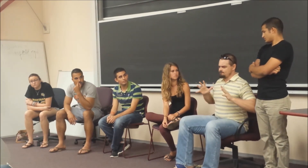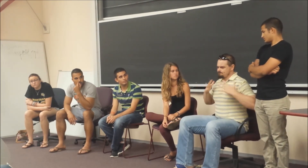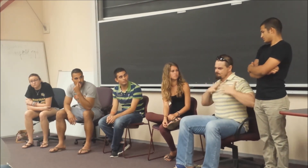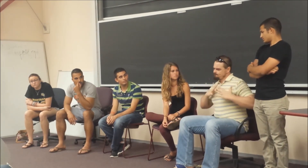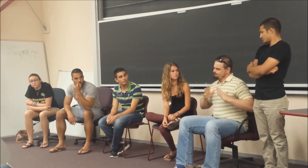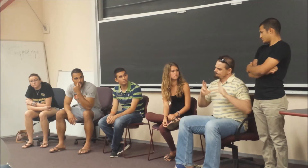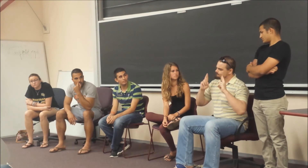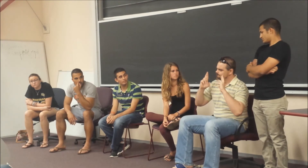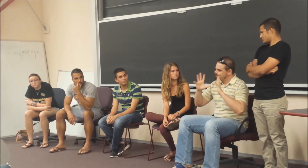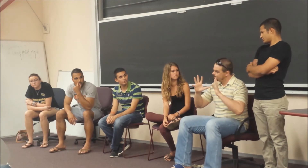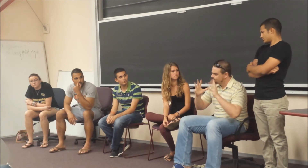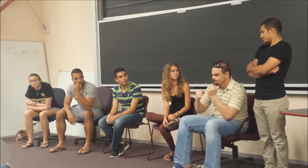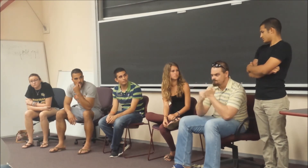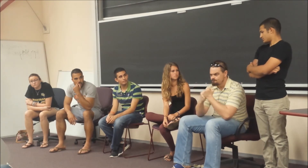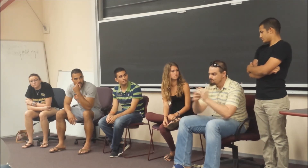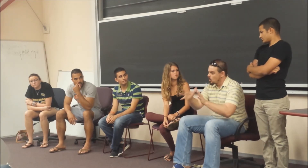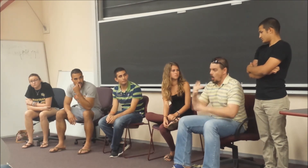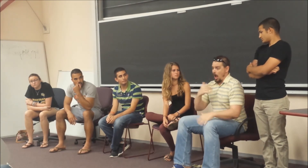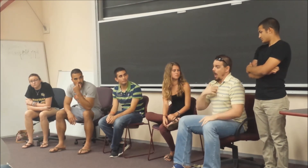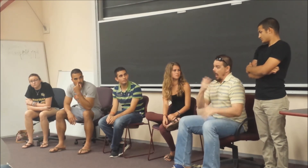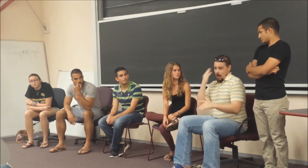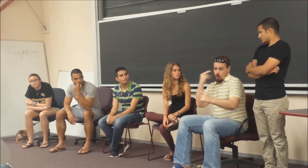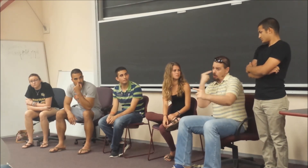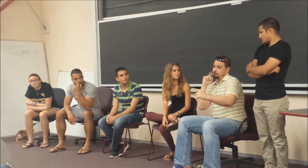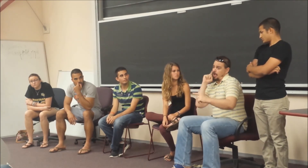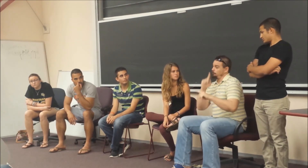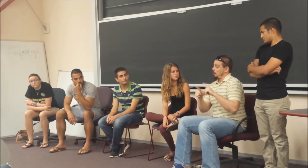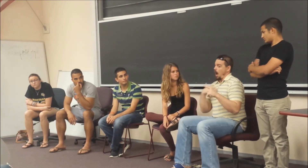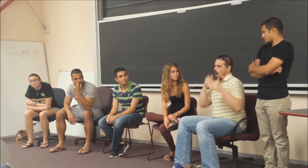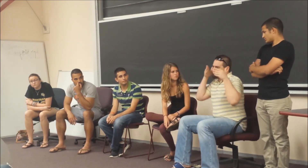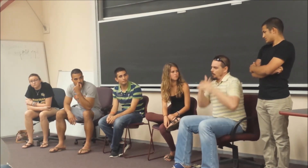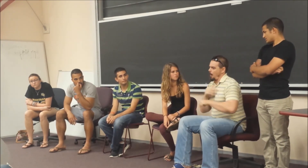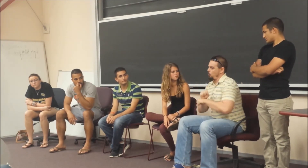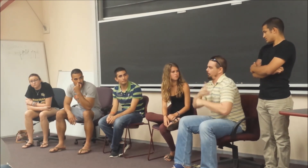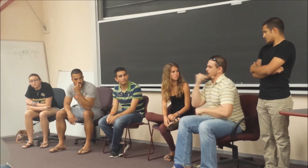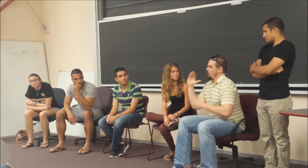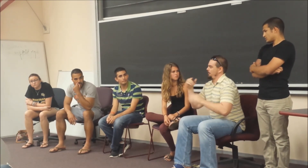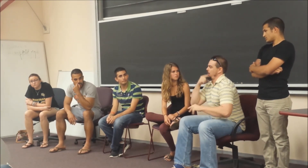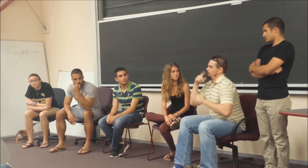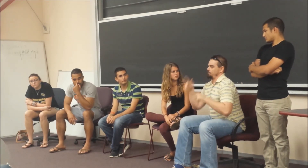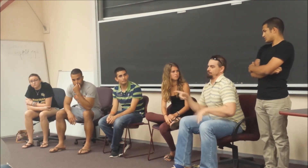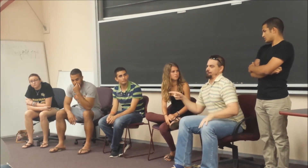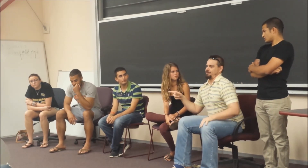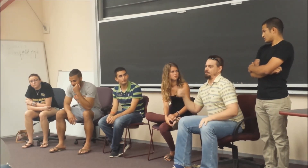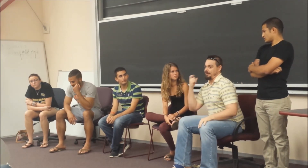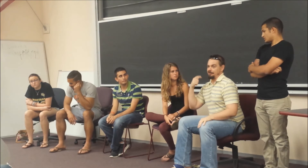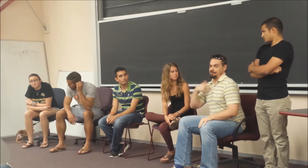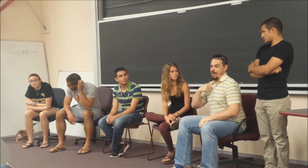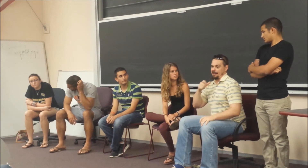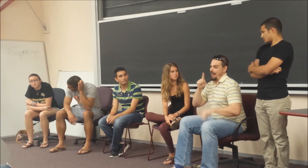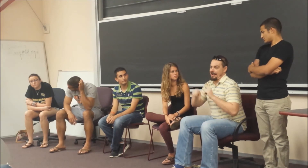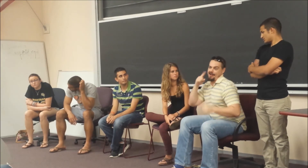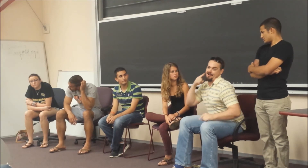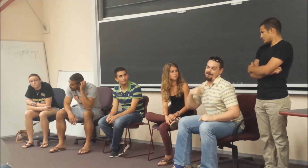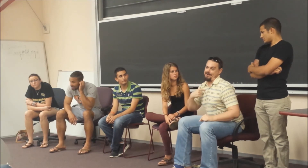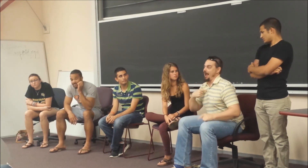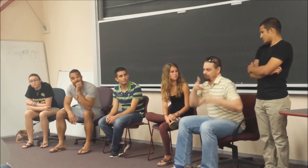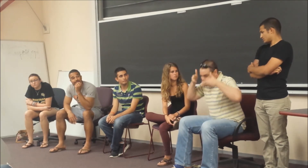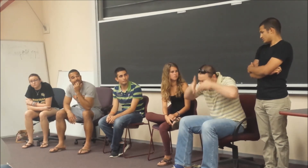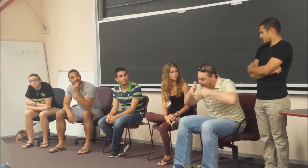know, they can use their words to speak and represent themselves, you know. Whereas deaf people have to support their point of